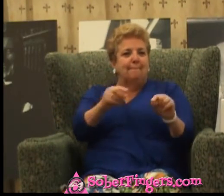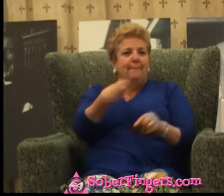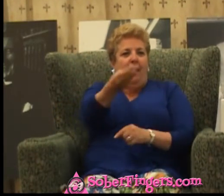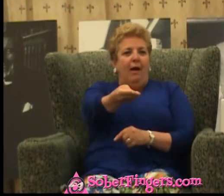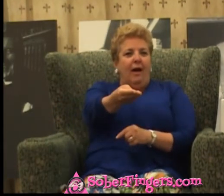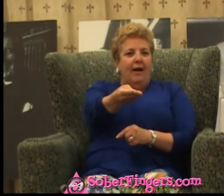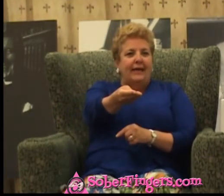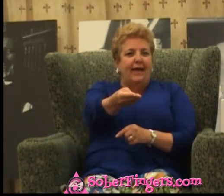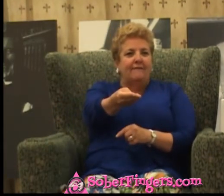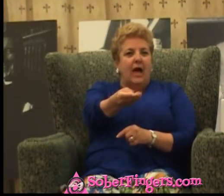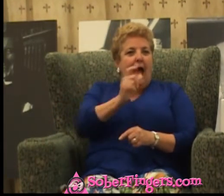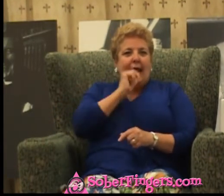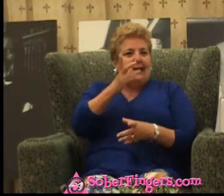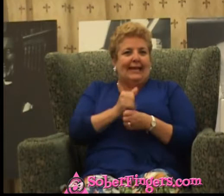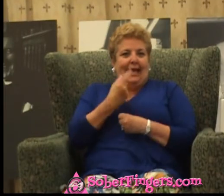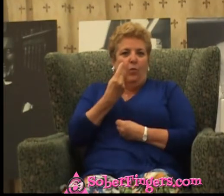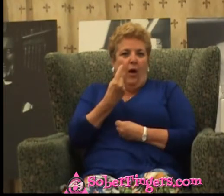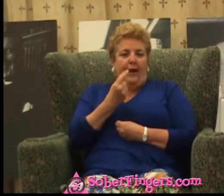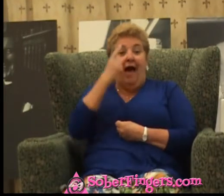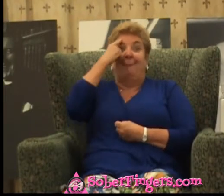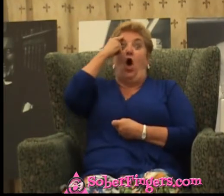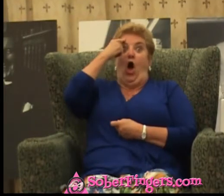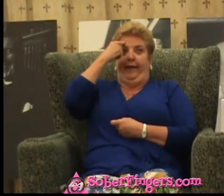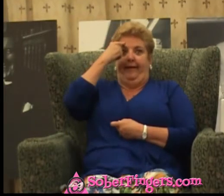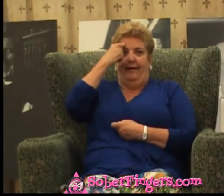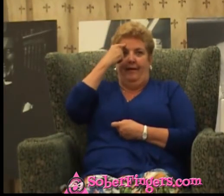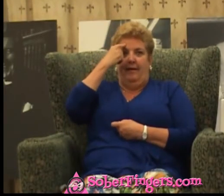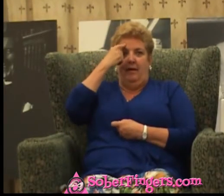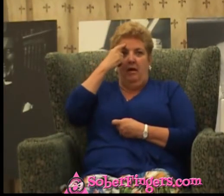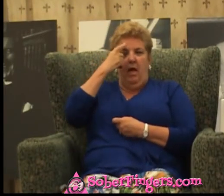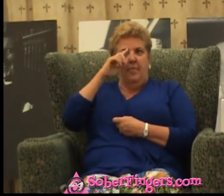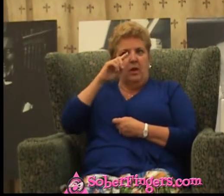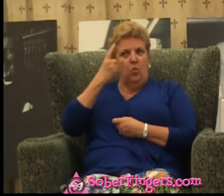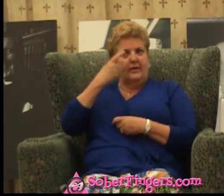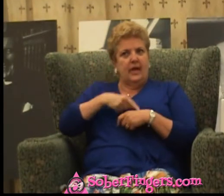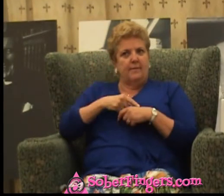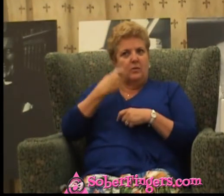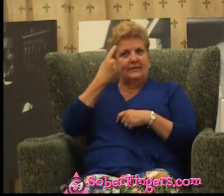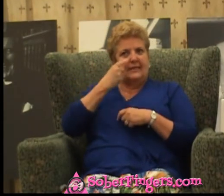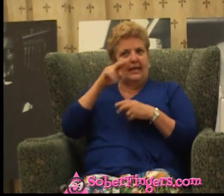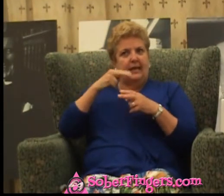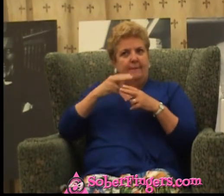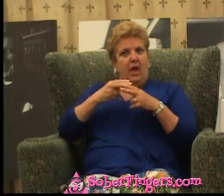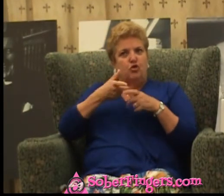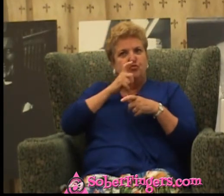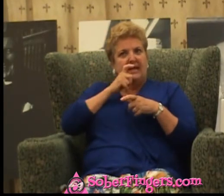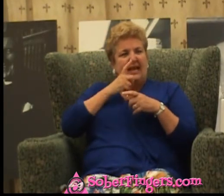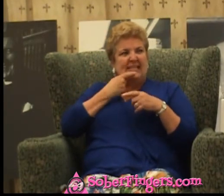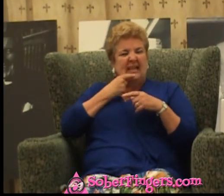can. So anytime I thought about taking a drink, I said, "Well, I just can't. I'm not eligible to have a slip."